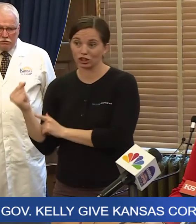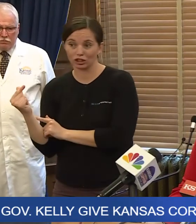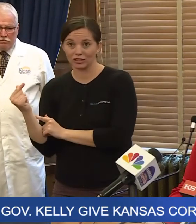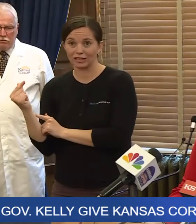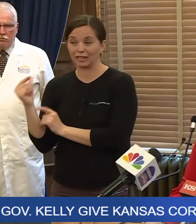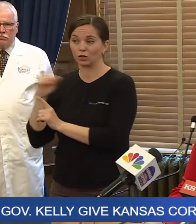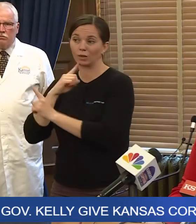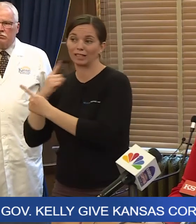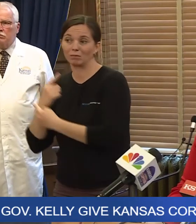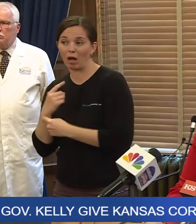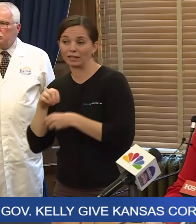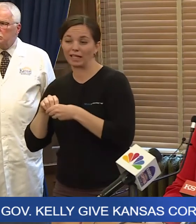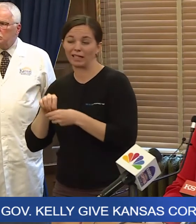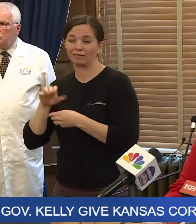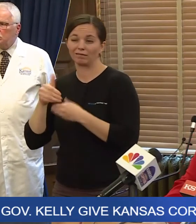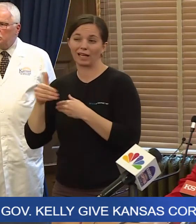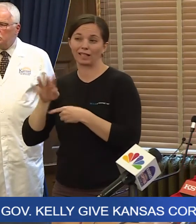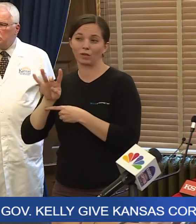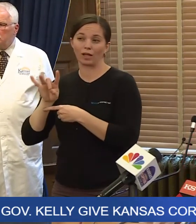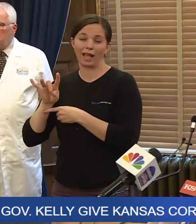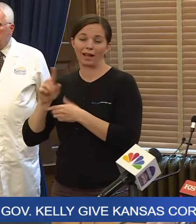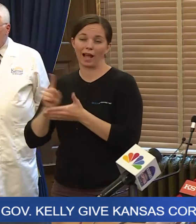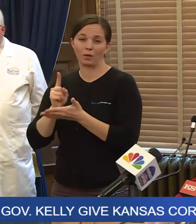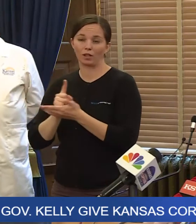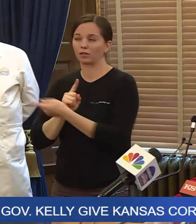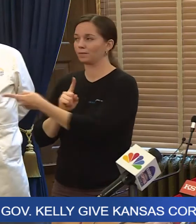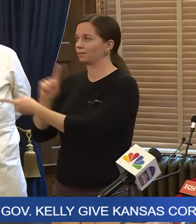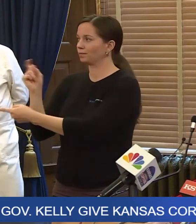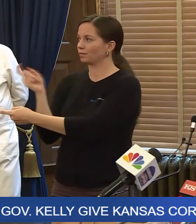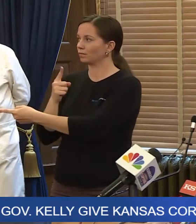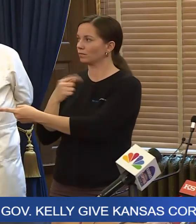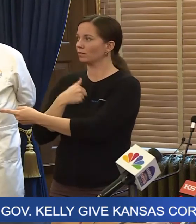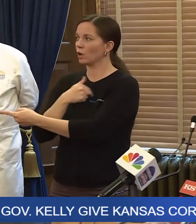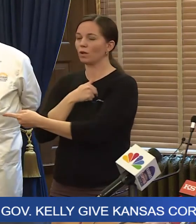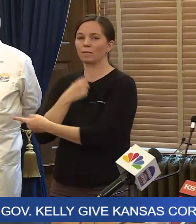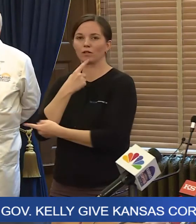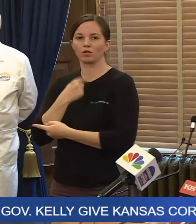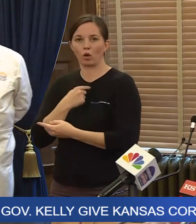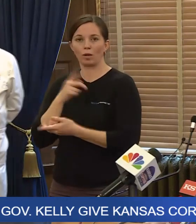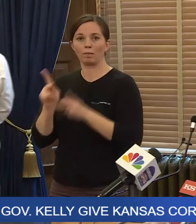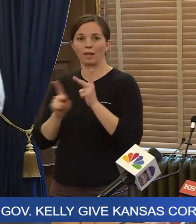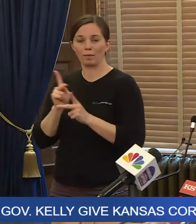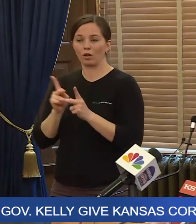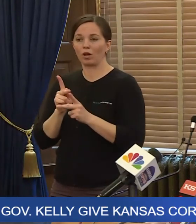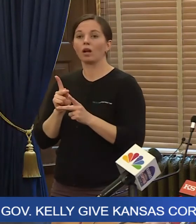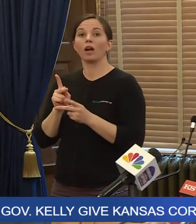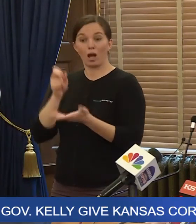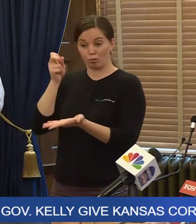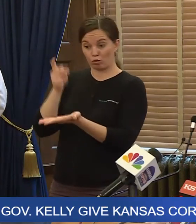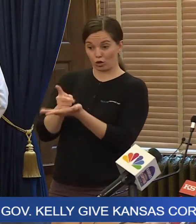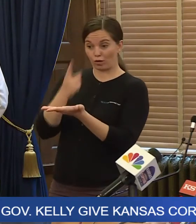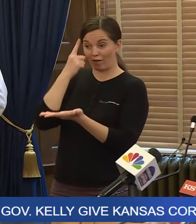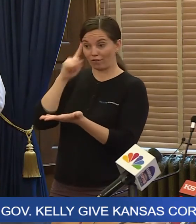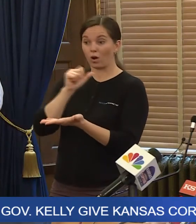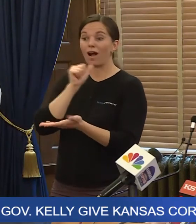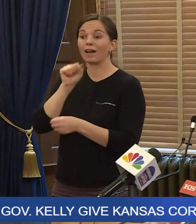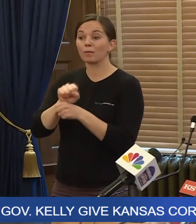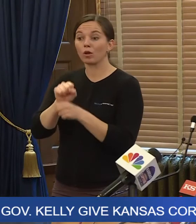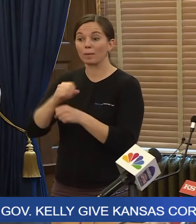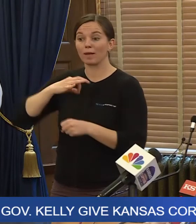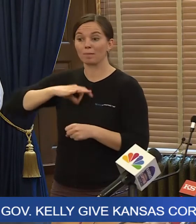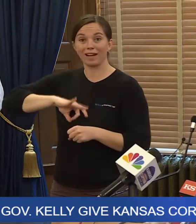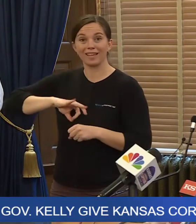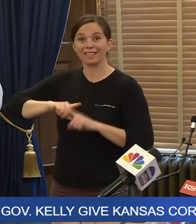hours. Secretary Garcia, we've been told people have been approved for unemployment benefits several weeks ago but have not received their first payment